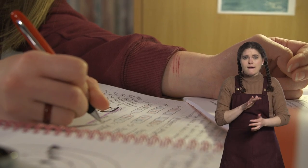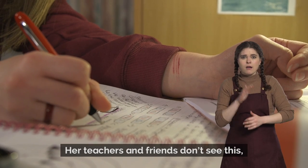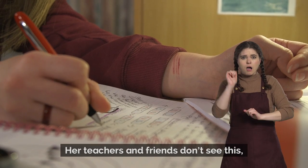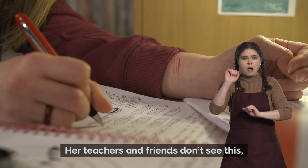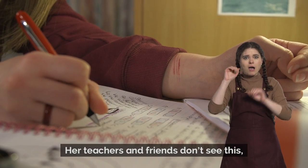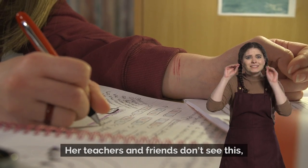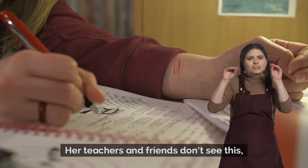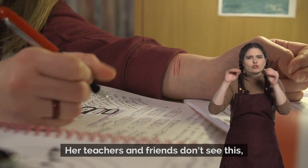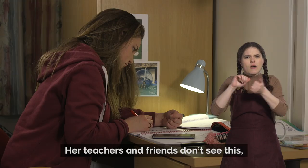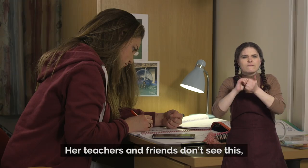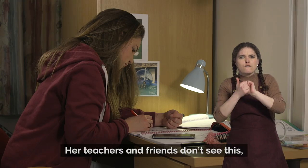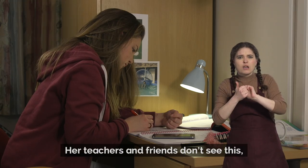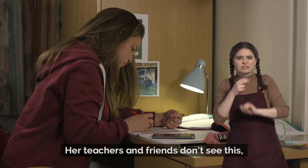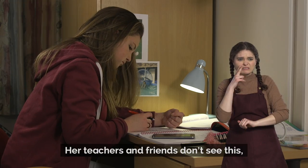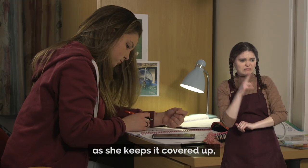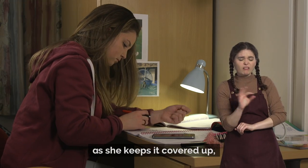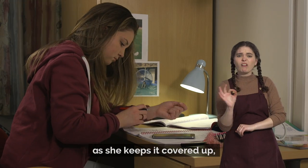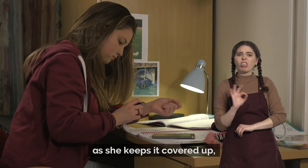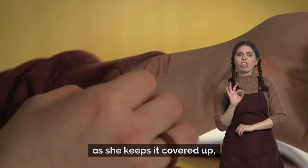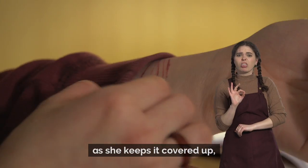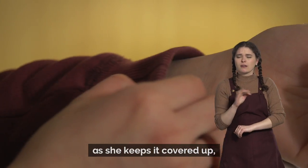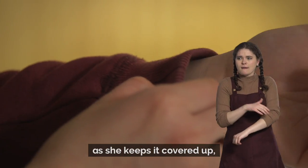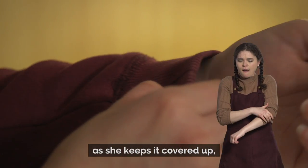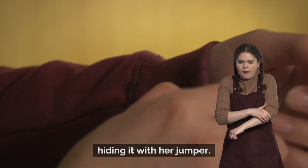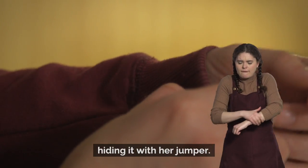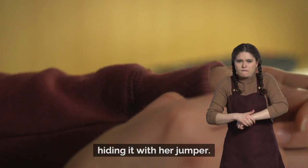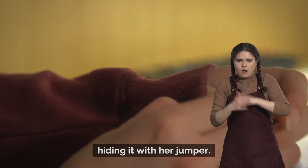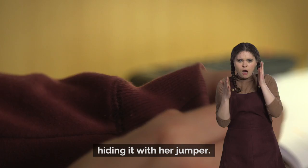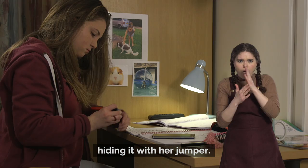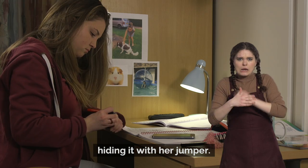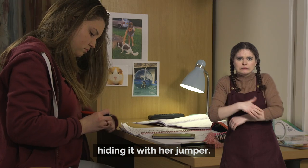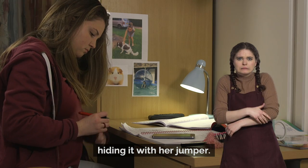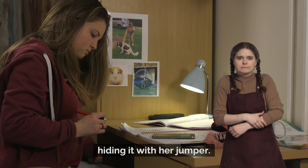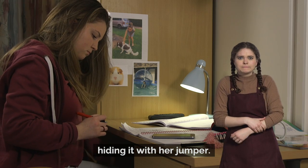Her teachers and friends don't see this as she keeps it covered up, hiding it with her jumper.